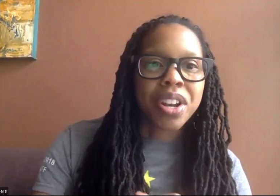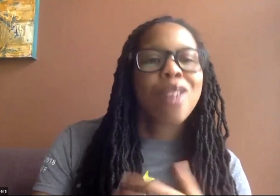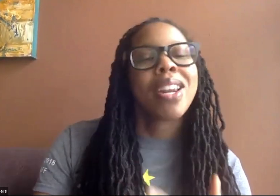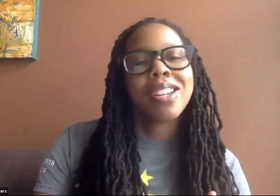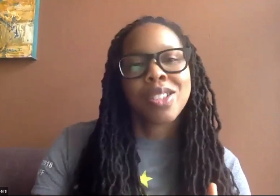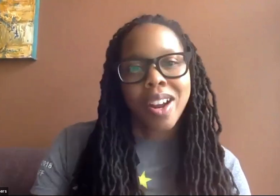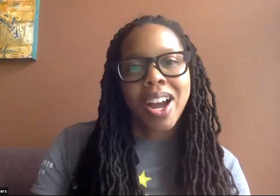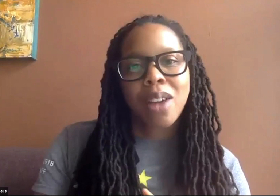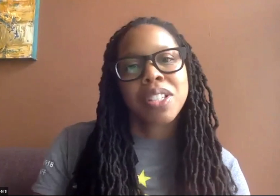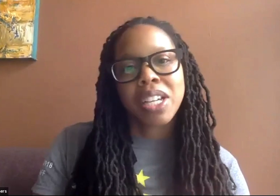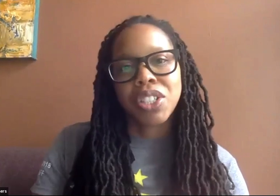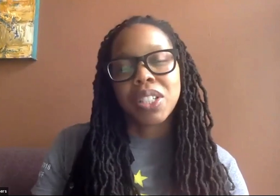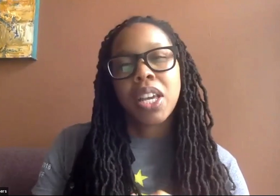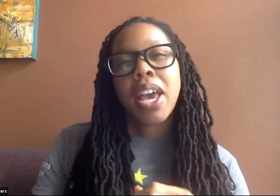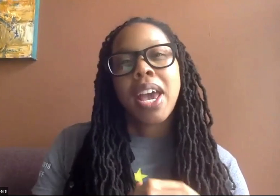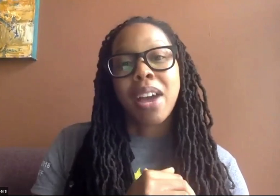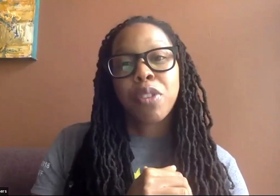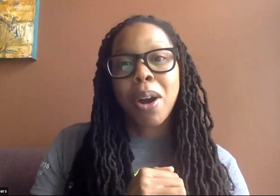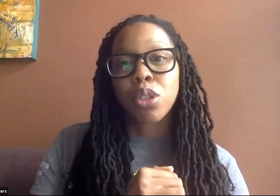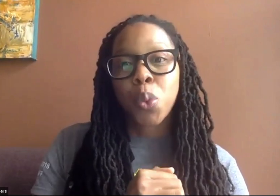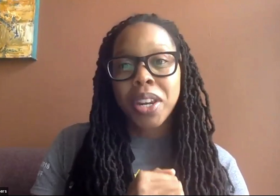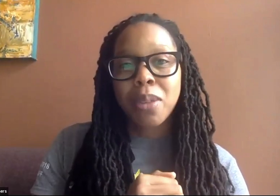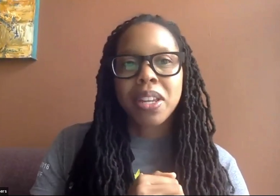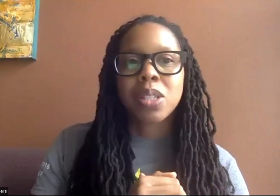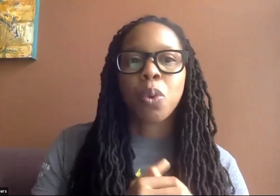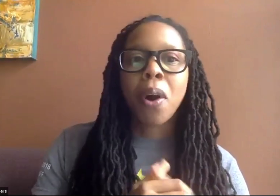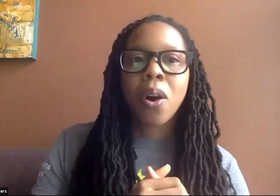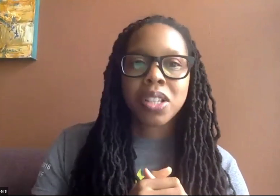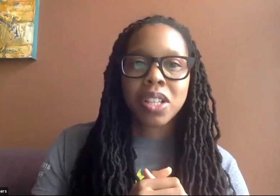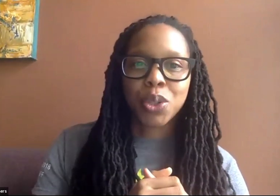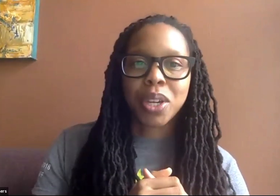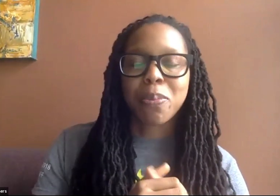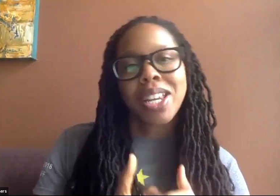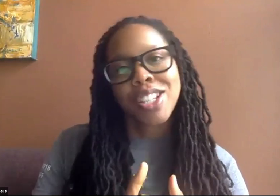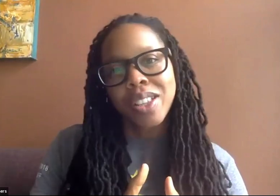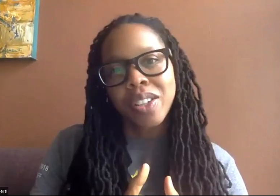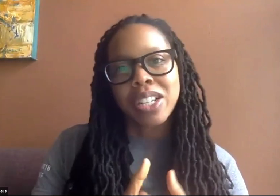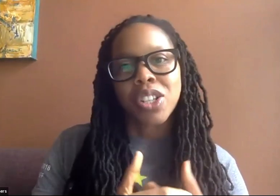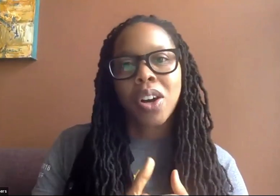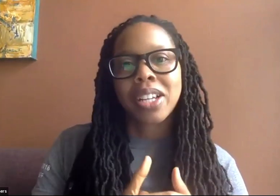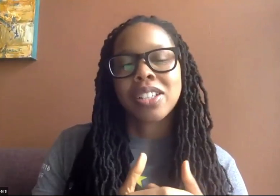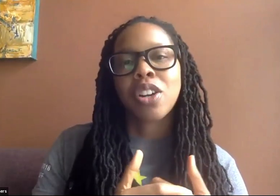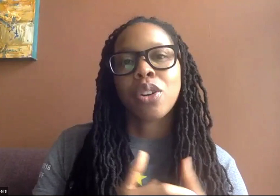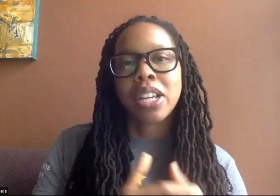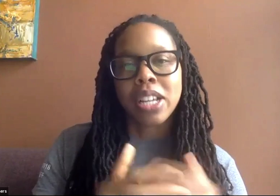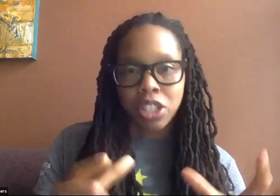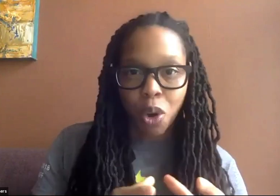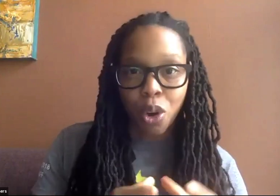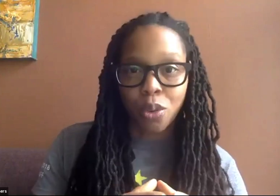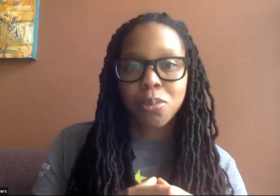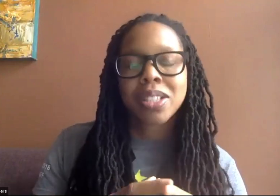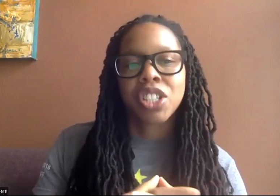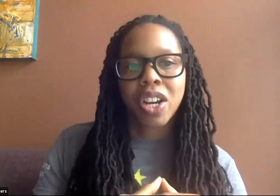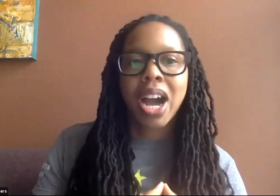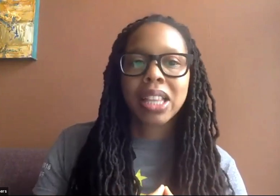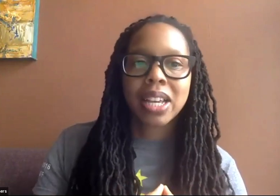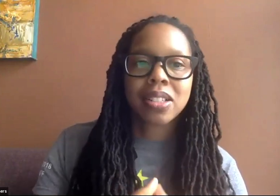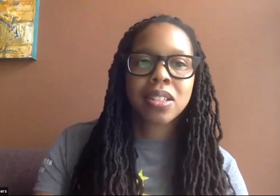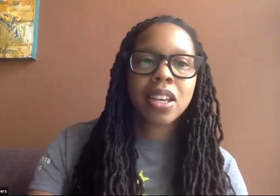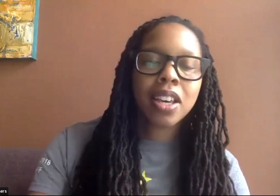We're now ready to start our conversation. And after about 20 minutes, we'll pause so that you can meet each other and talk and share in small groups to